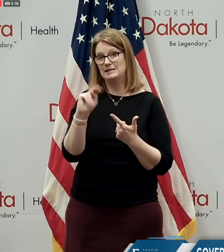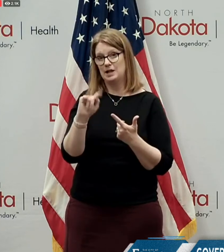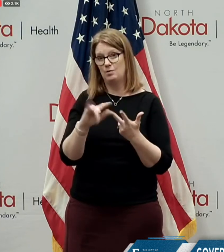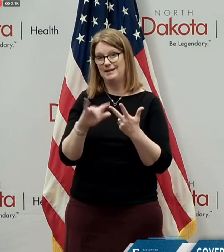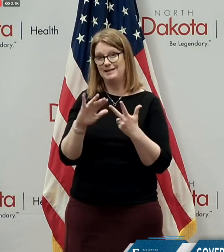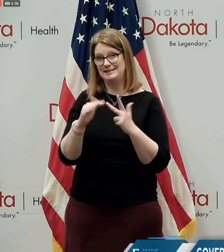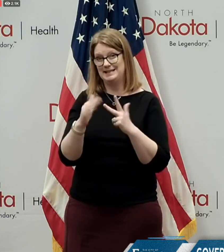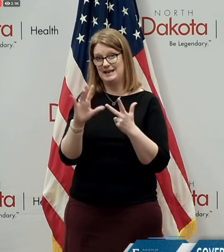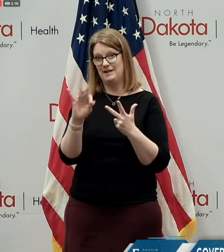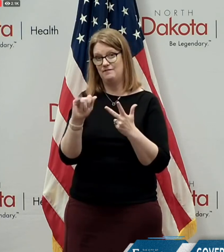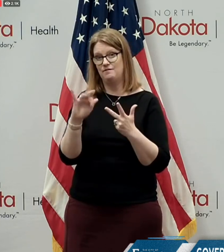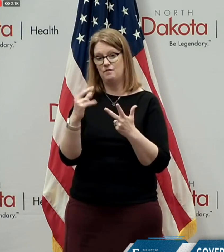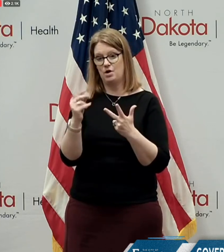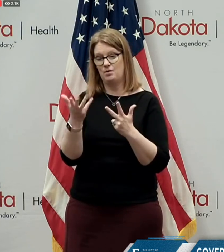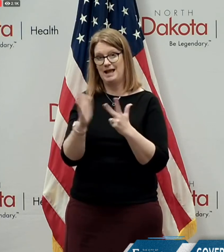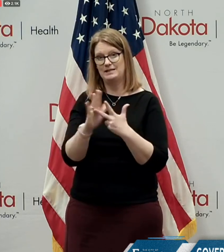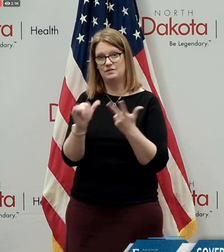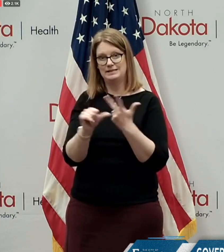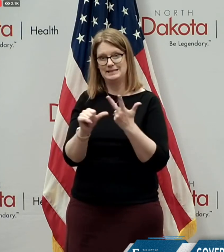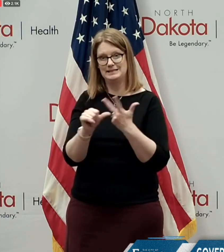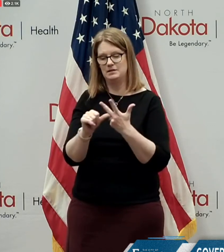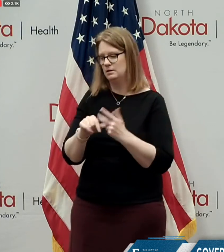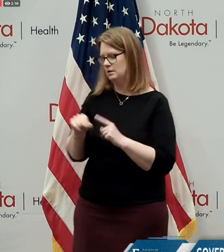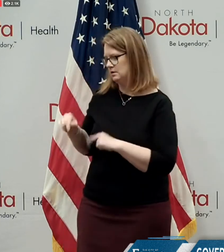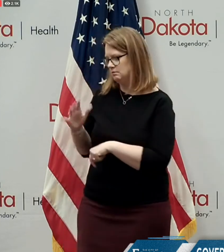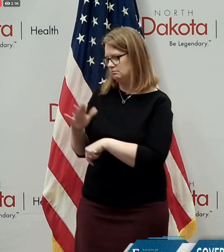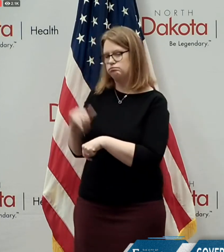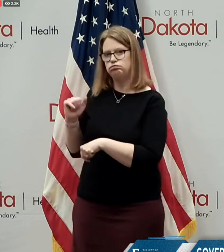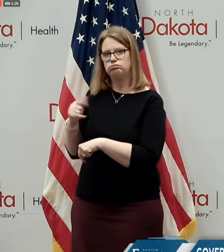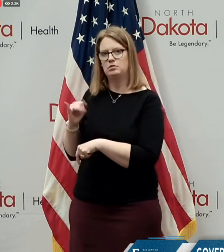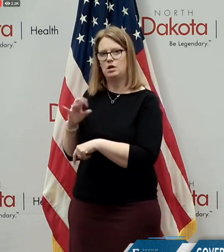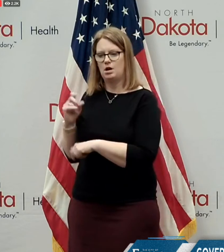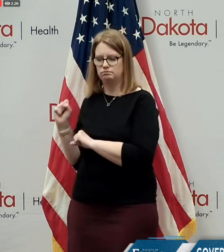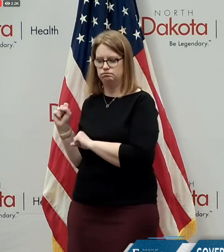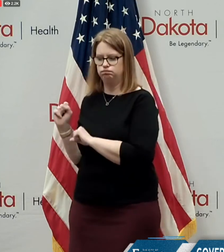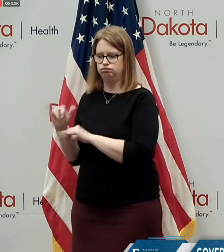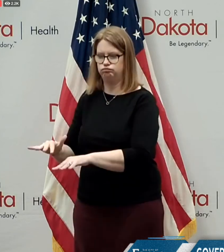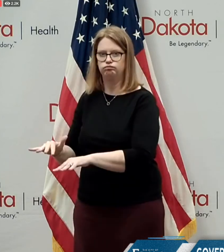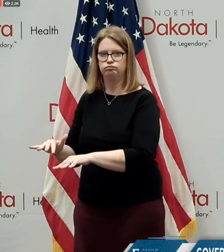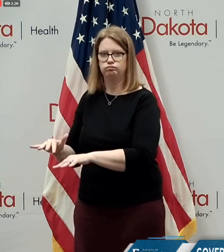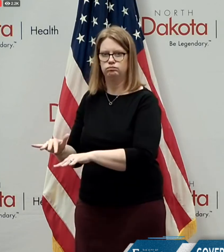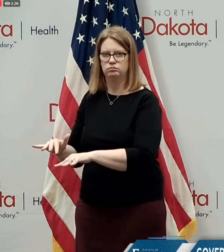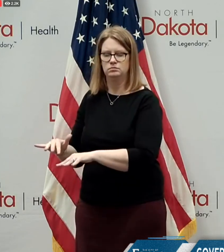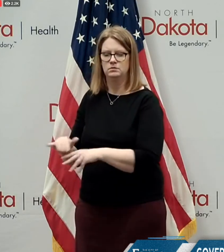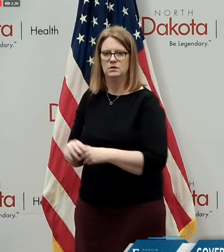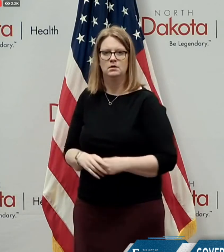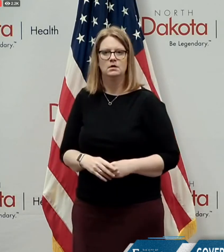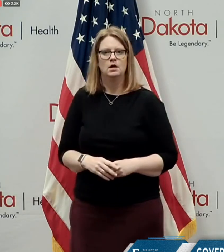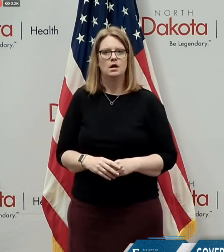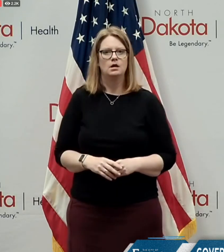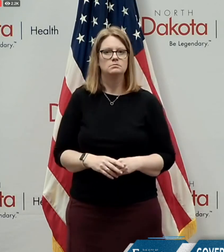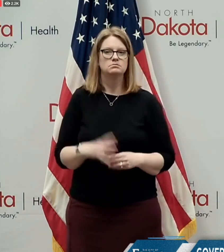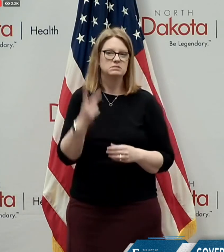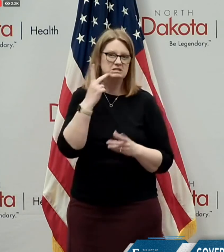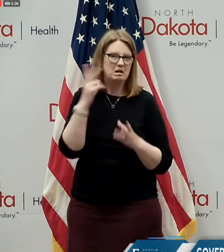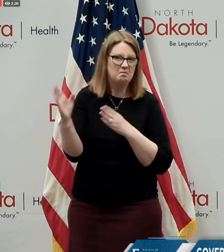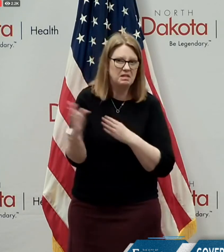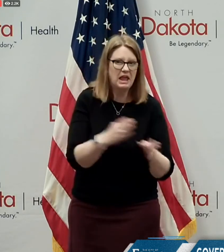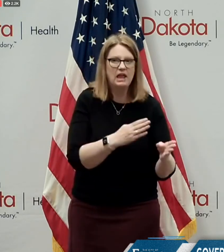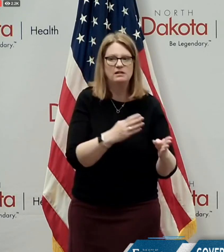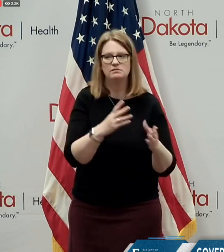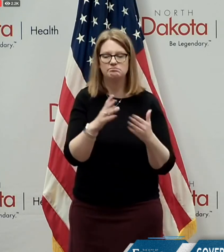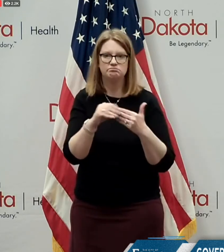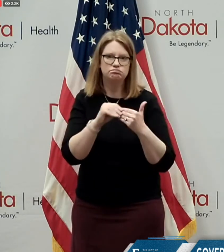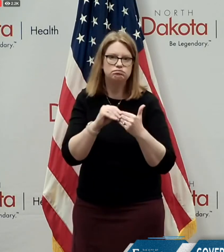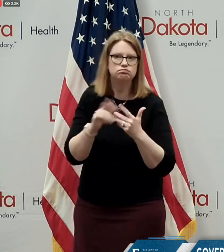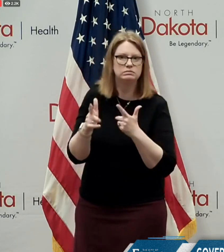Fargo asking for assistance, we were able to deploy the Guard. So I think that we saw planning, we saw agility, we saw nimbleness, we